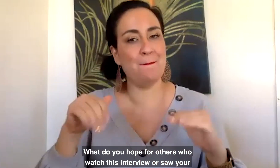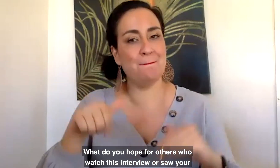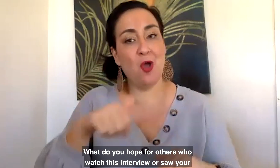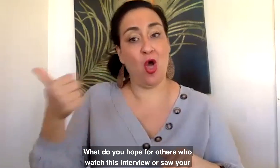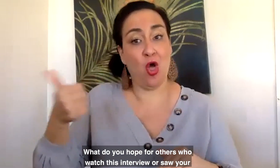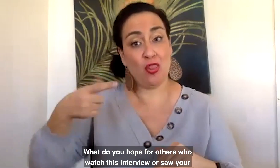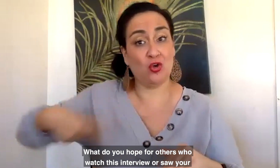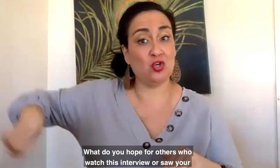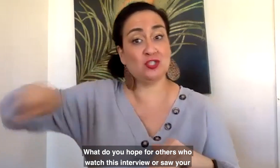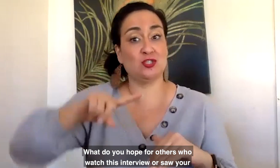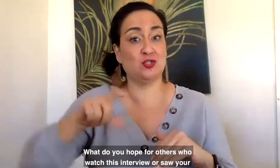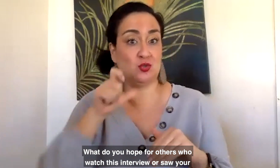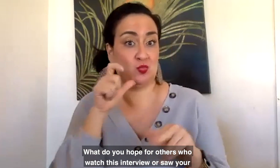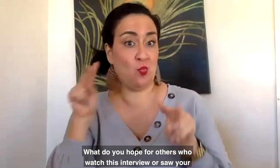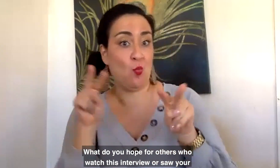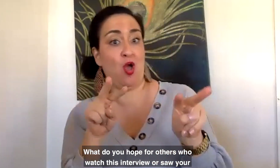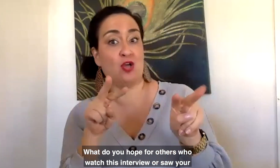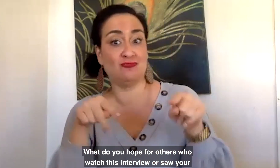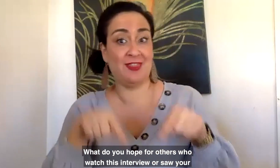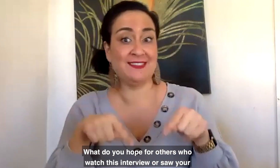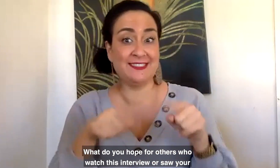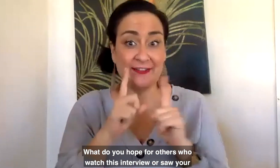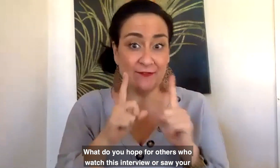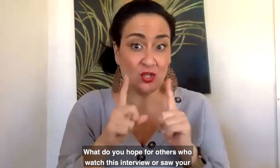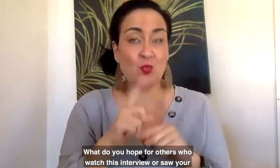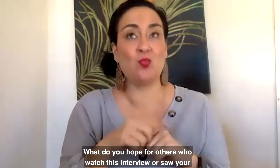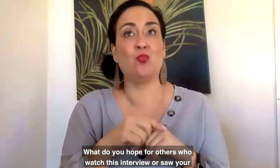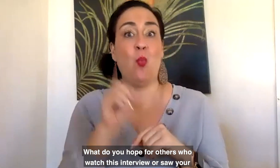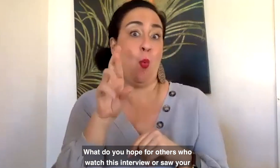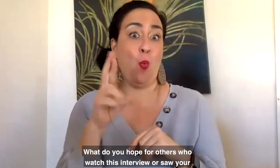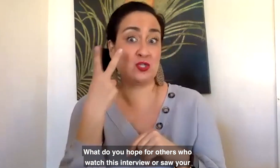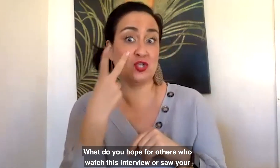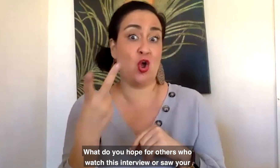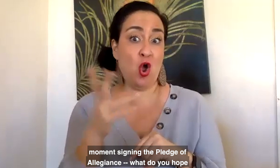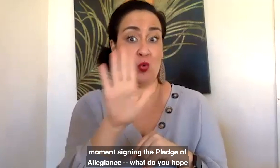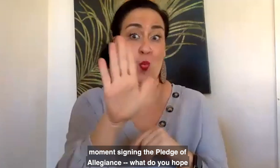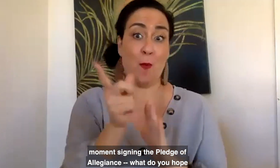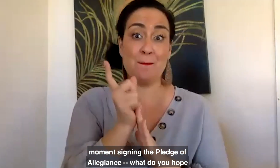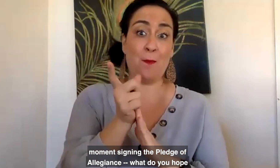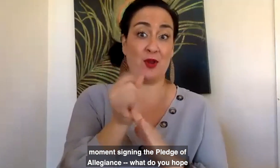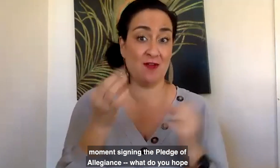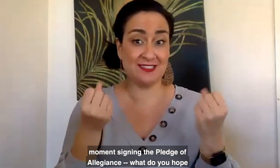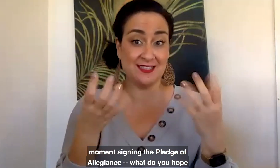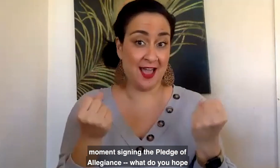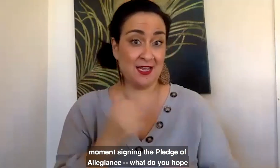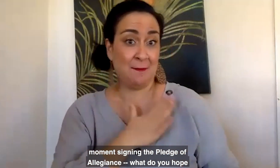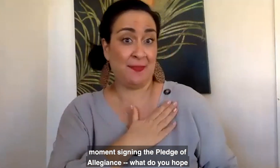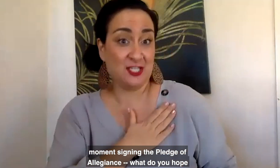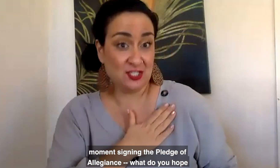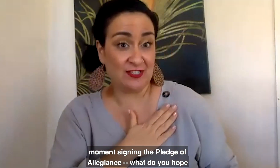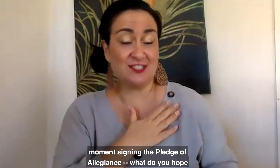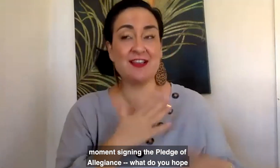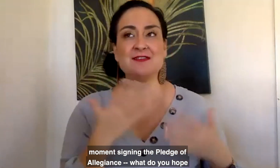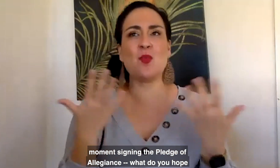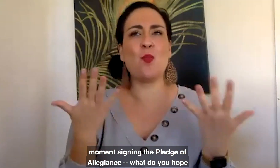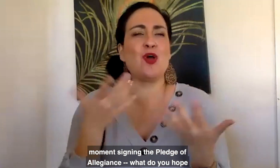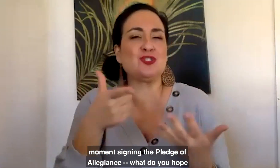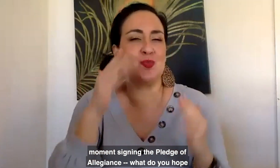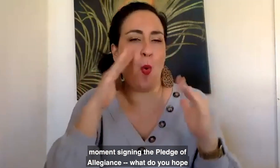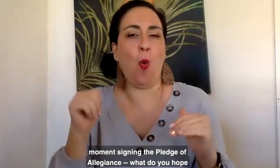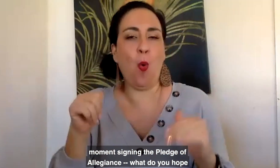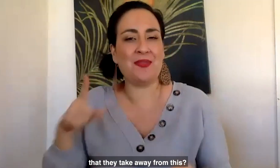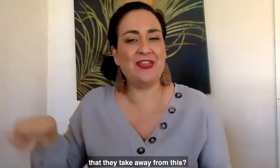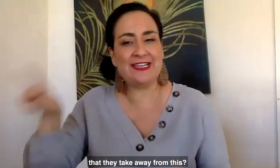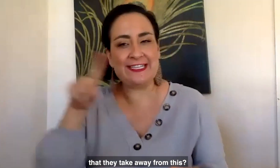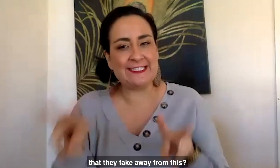community, what do you hope others who are watching this interview or saw your moment of sign language in